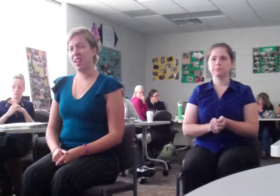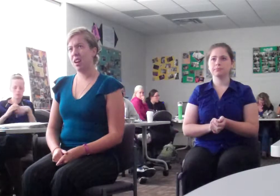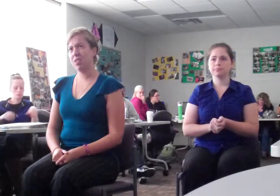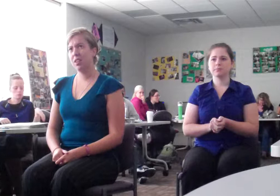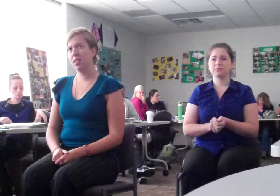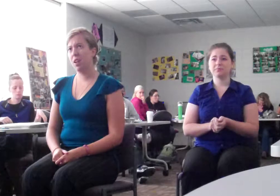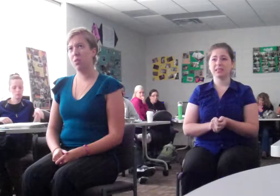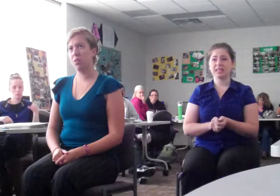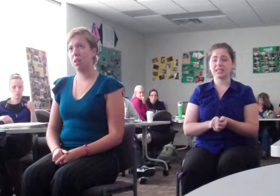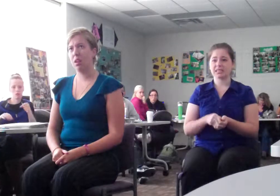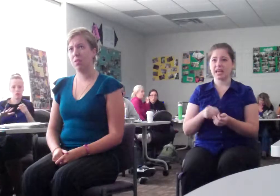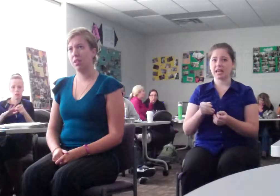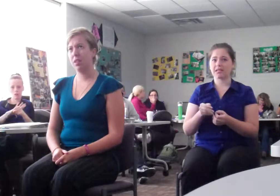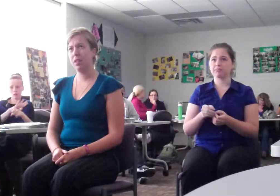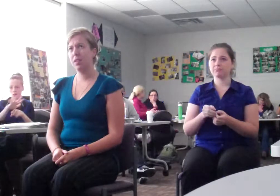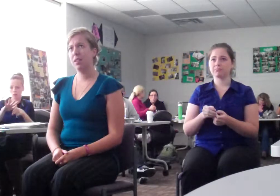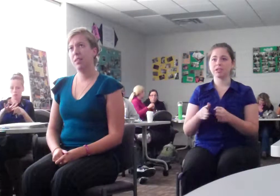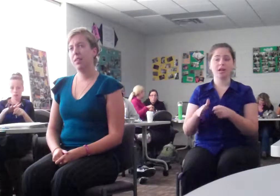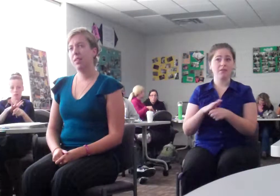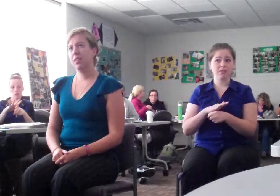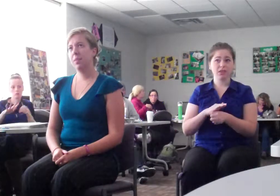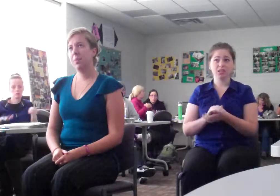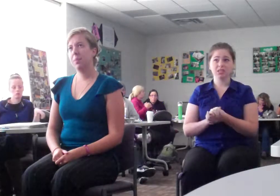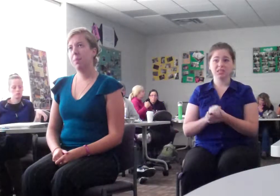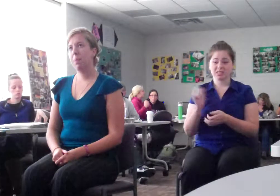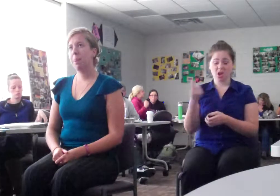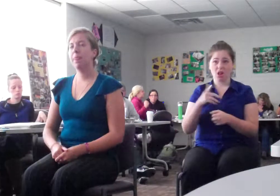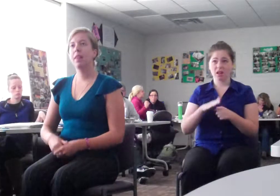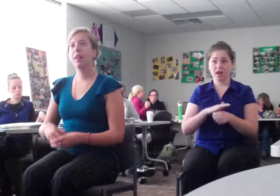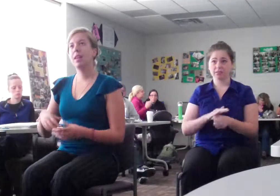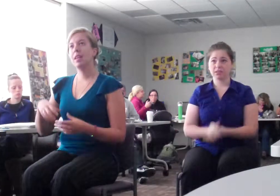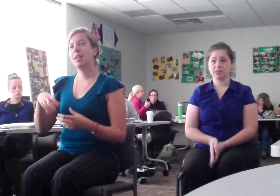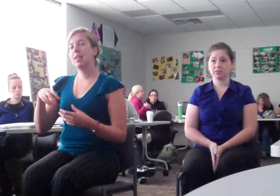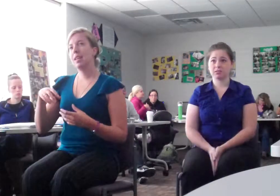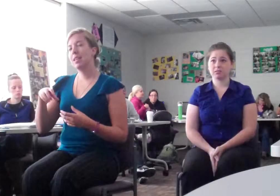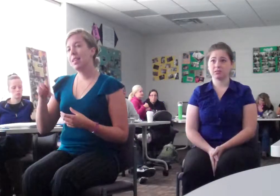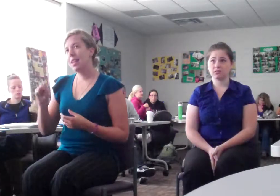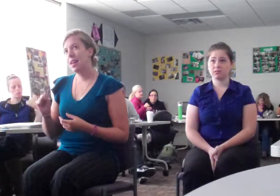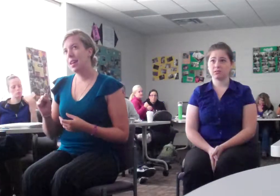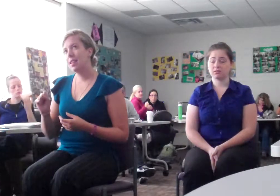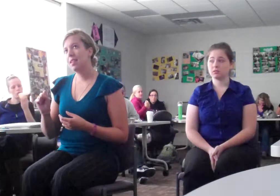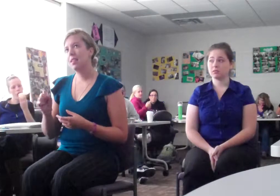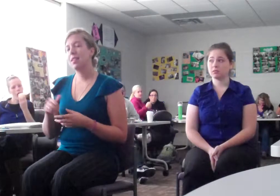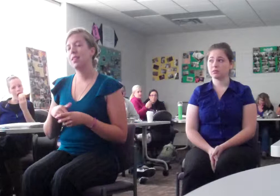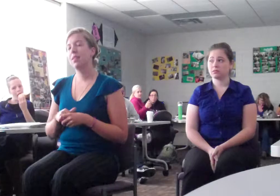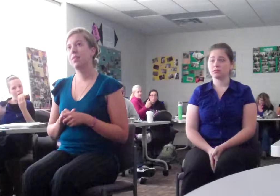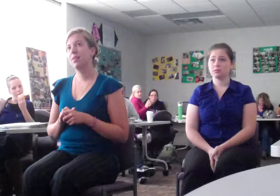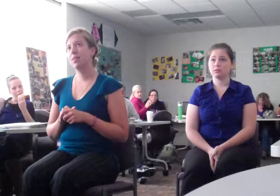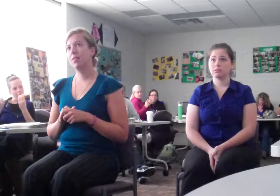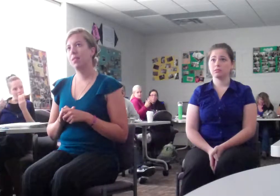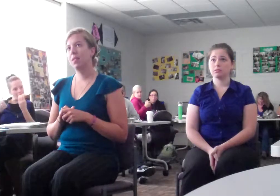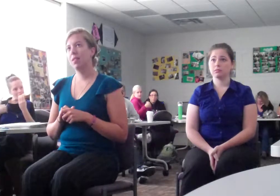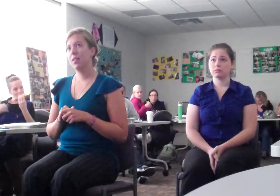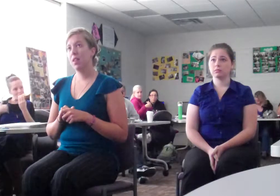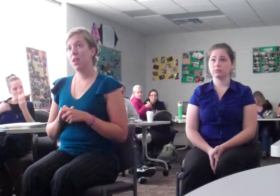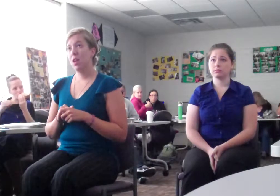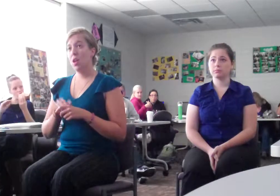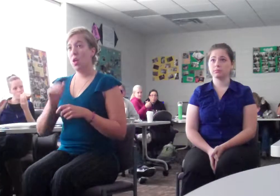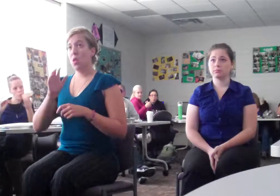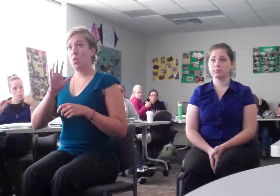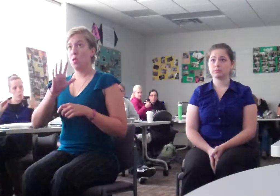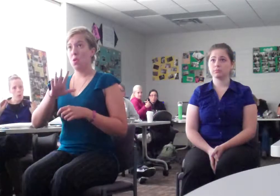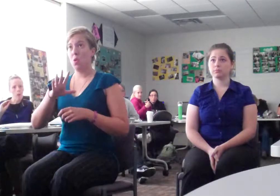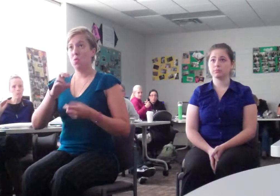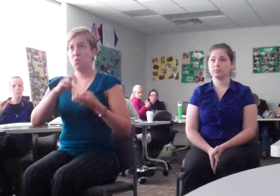is that covered? Are those all covered? Yes, assuming that you have none of those conditions